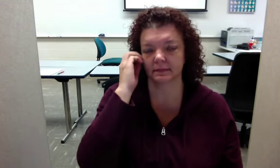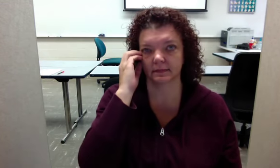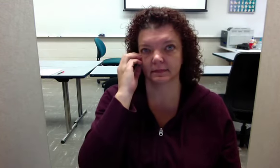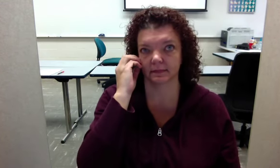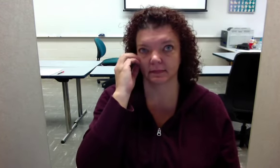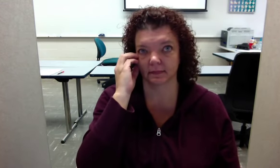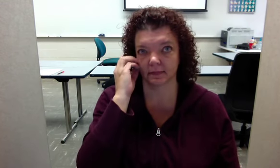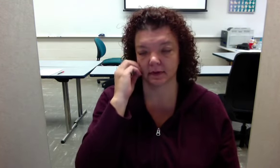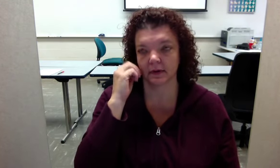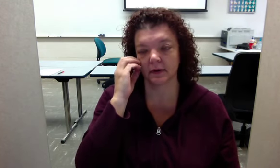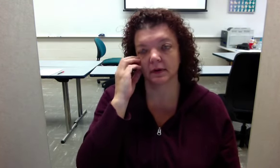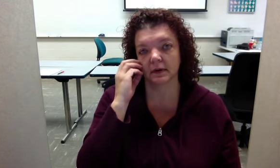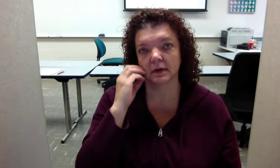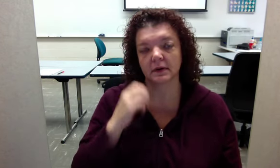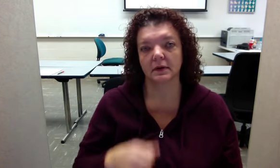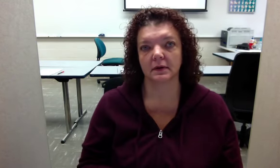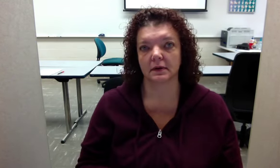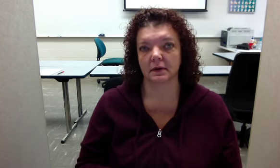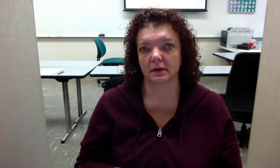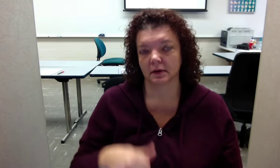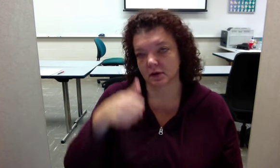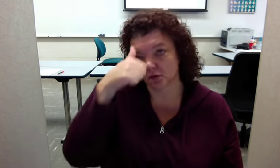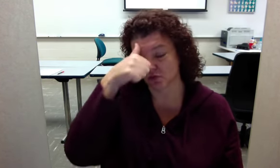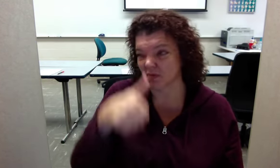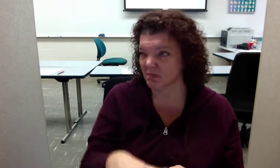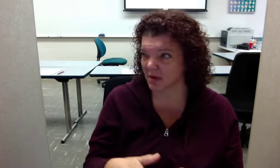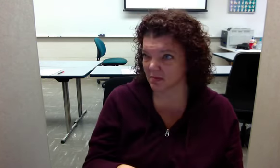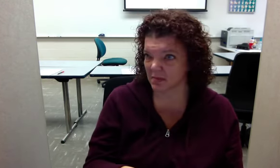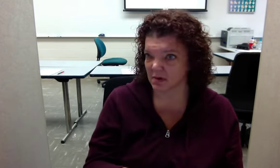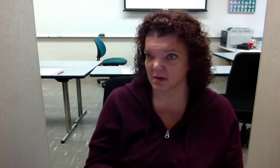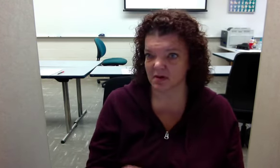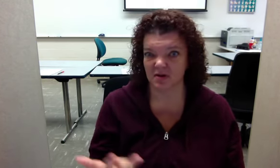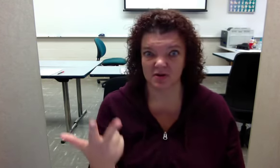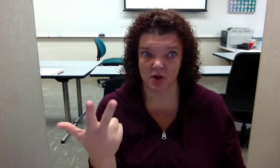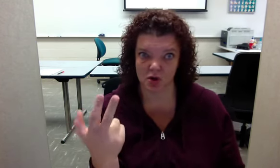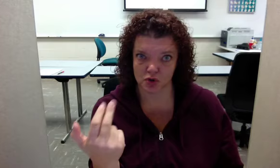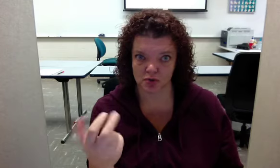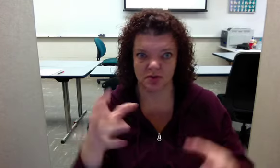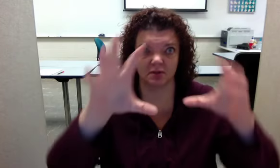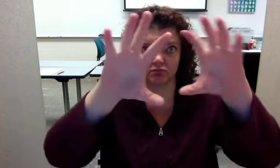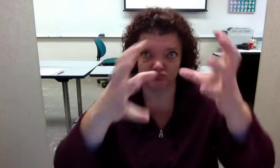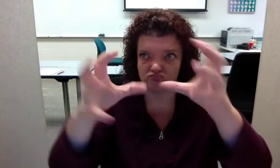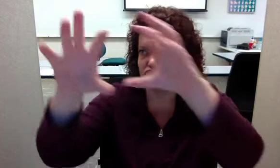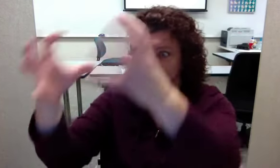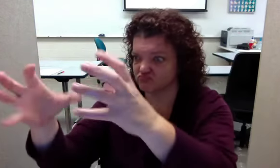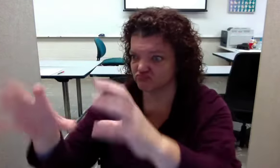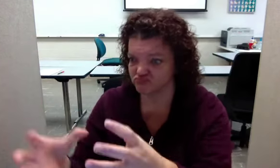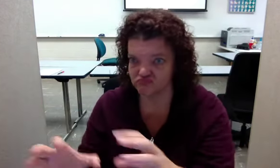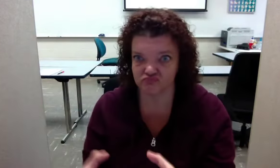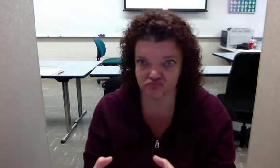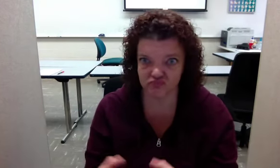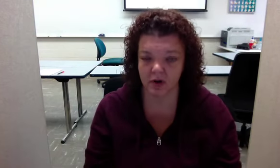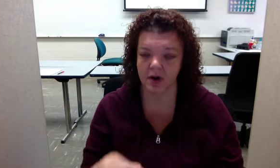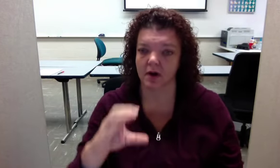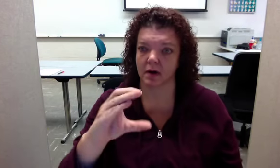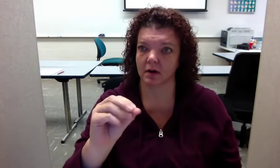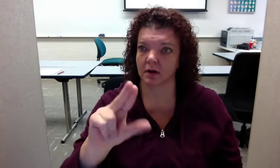Remember, we have 13 separate colonies that are not really joined together yet. So you didn't get a lot of